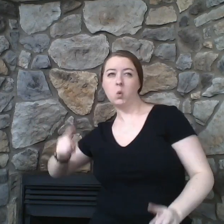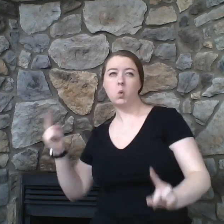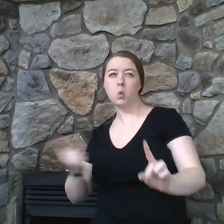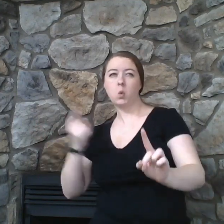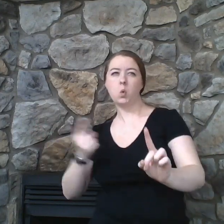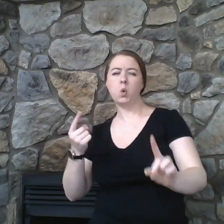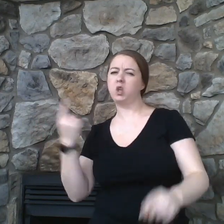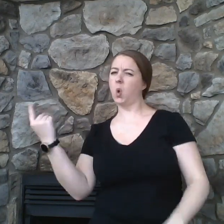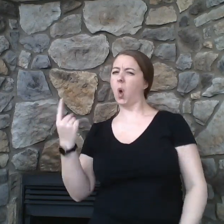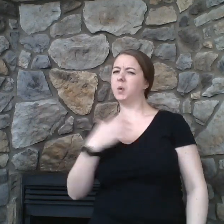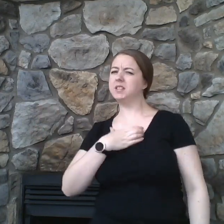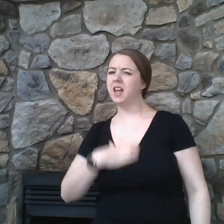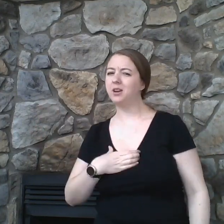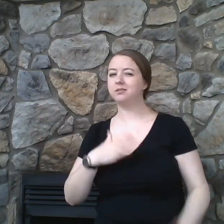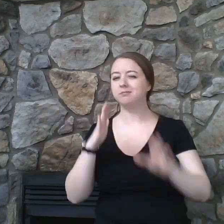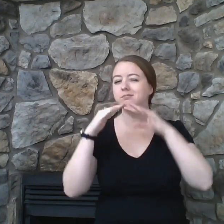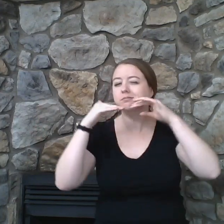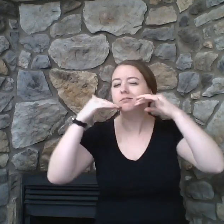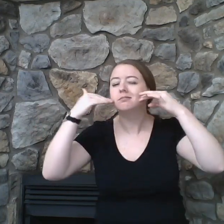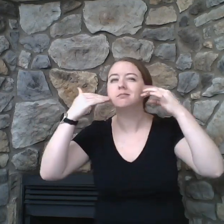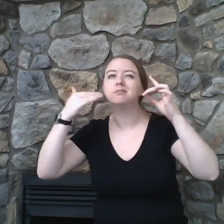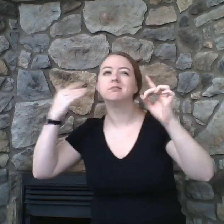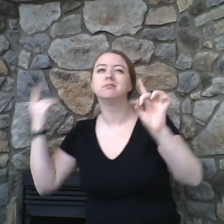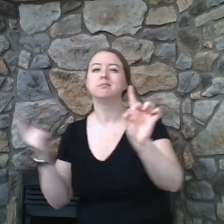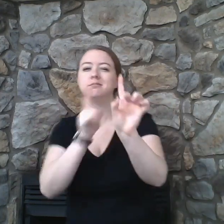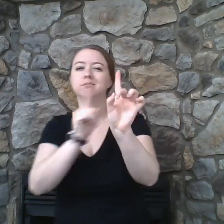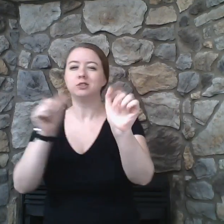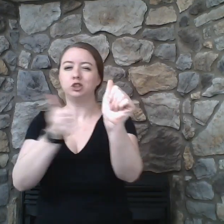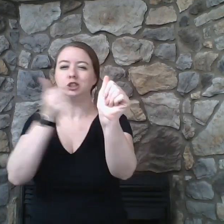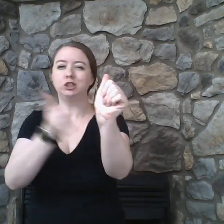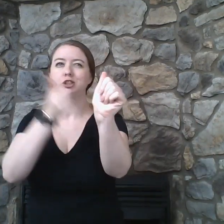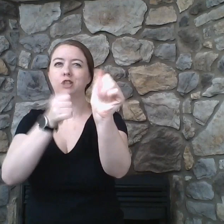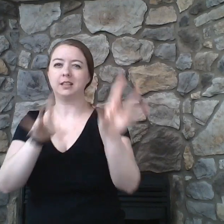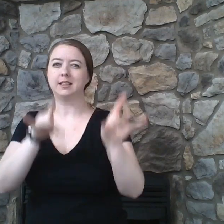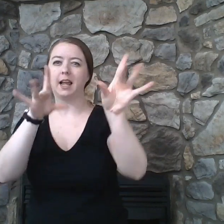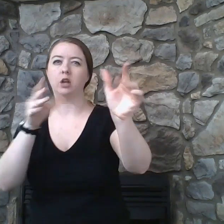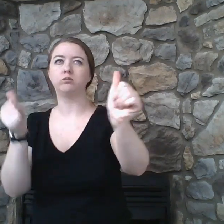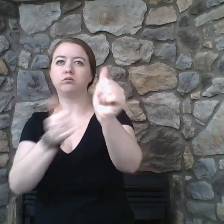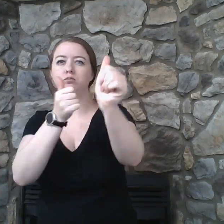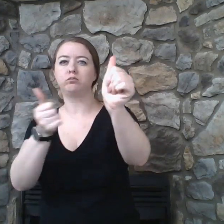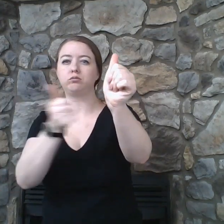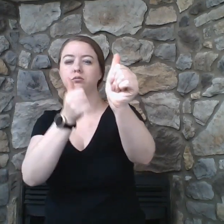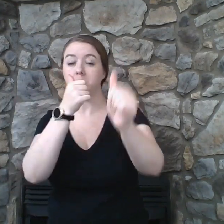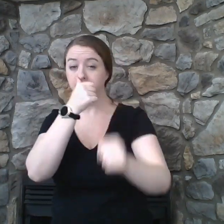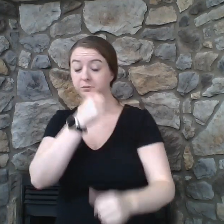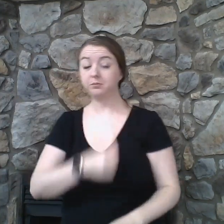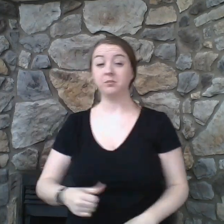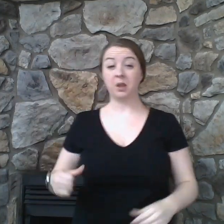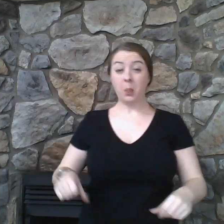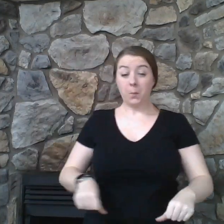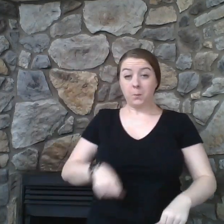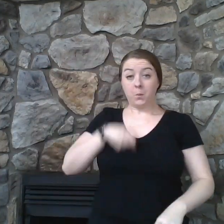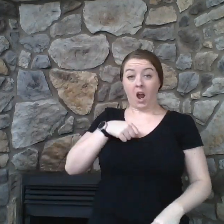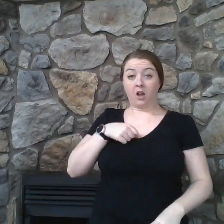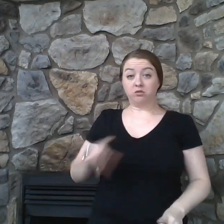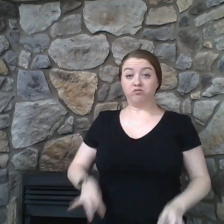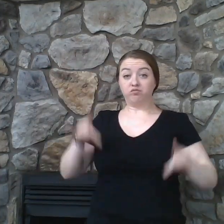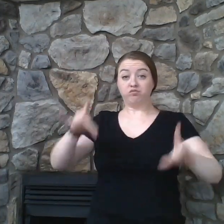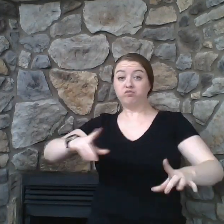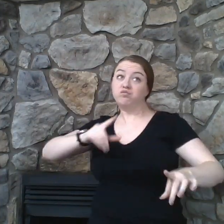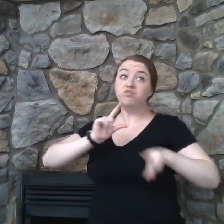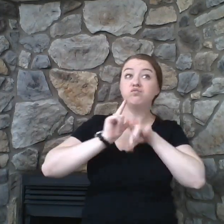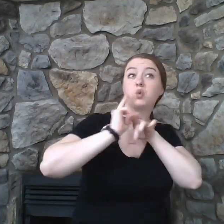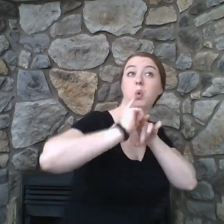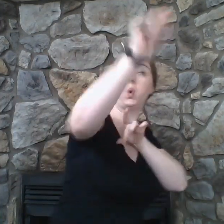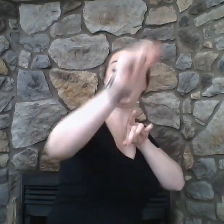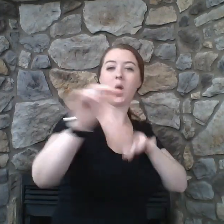Yellow Dog Dingo, always hungry, grinning like a coal scuttle, ran after Kangaroo. Off went the proud Kangaroo on his 4 legs like a